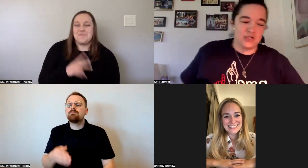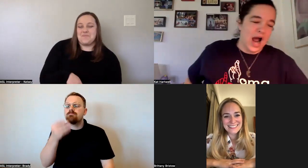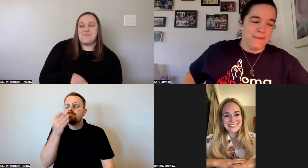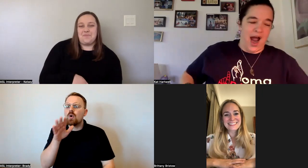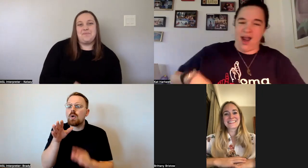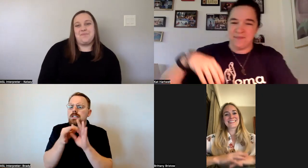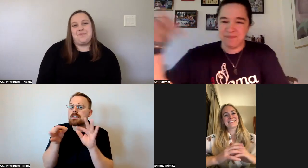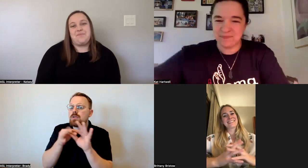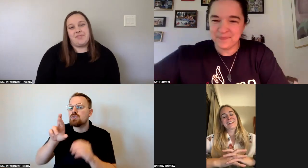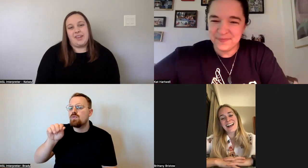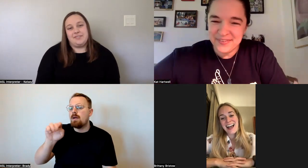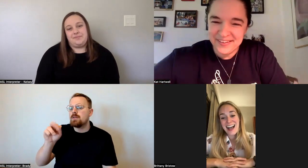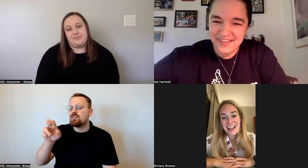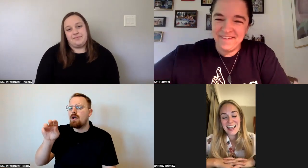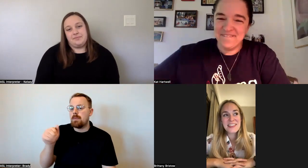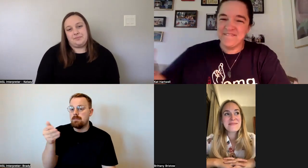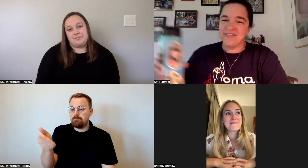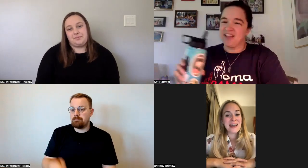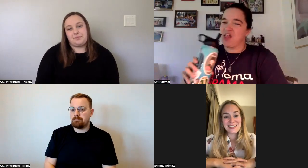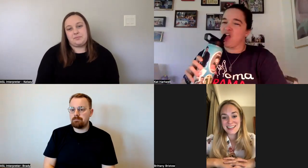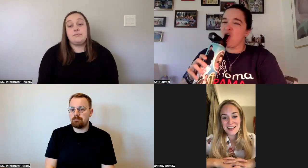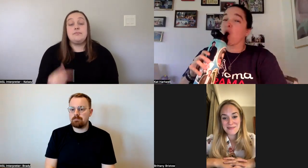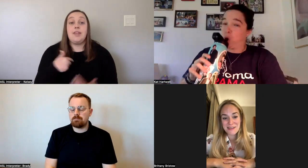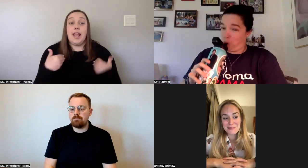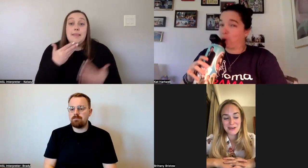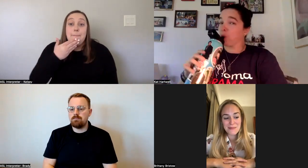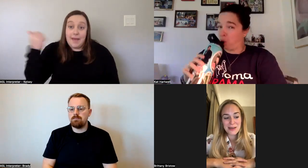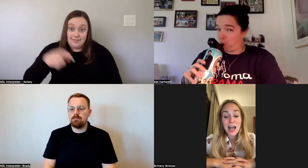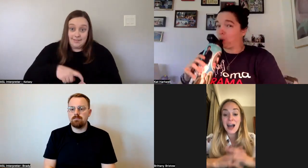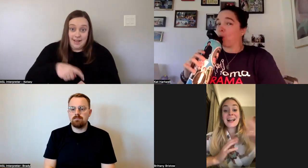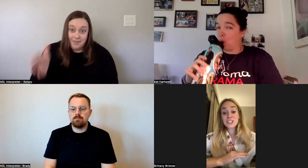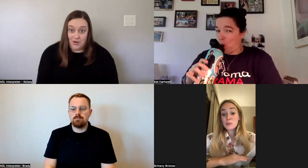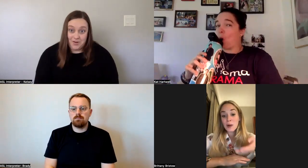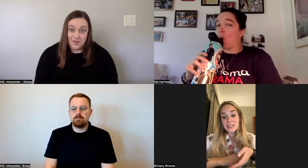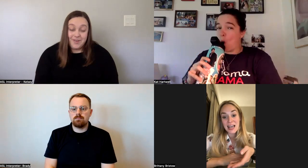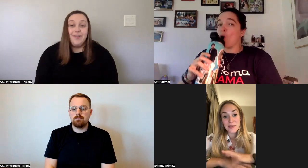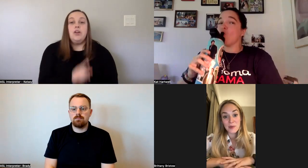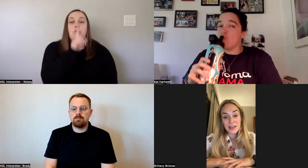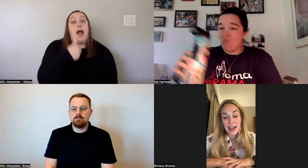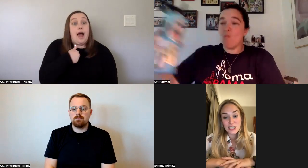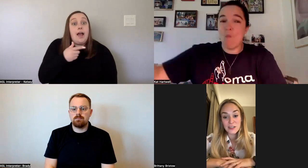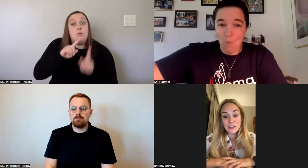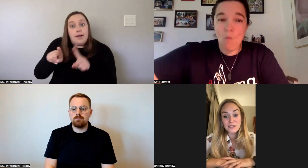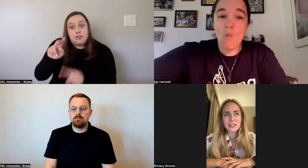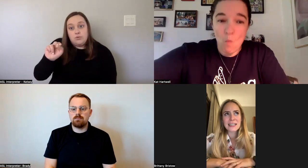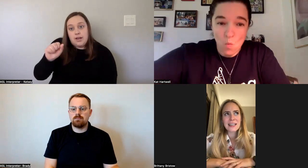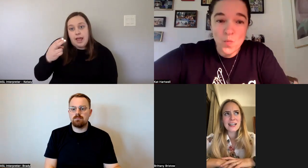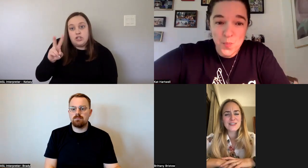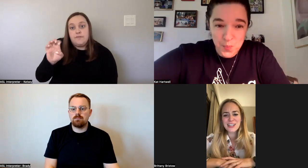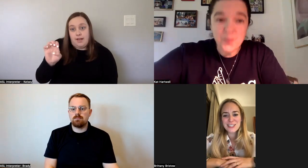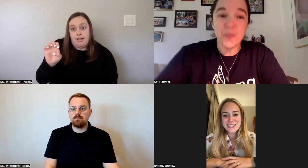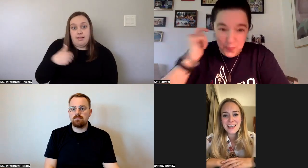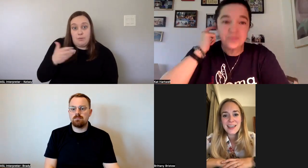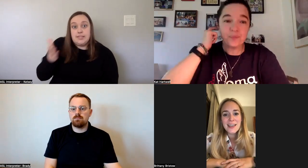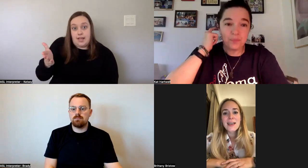about Romadrama. I had the best time at Romadrama. I actually was at the one at Nashville, or in